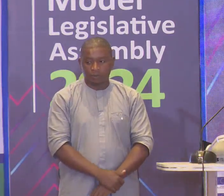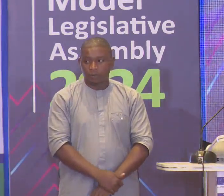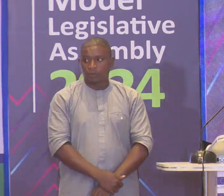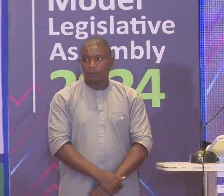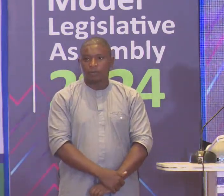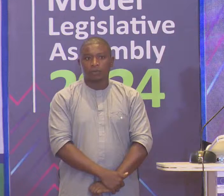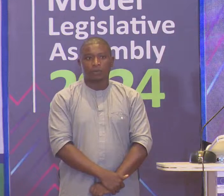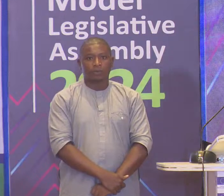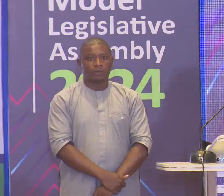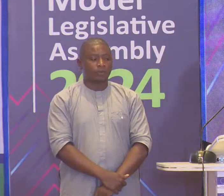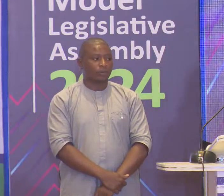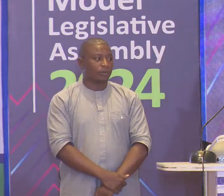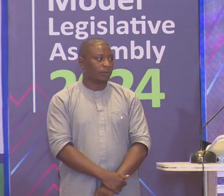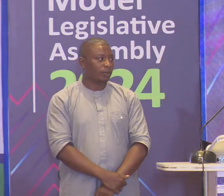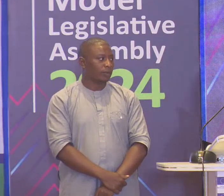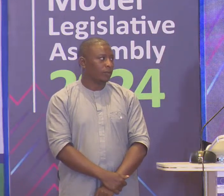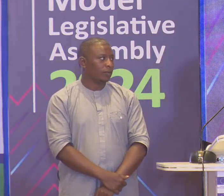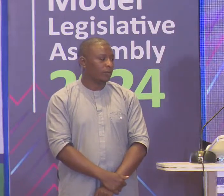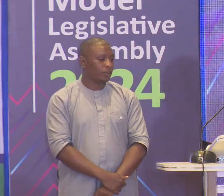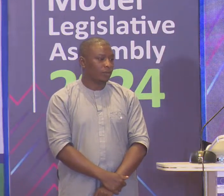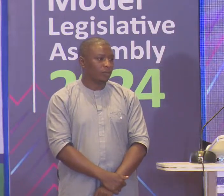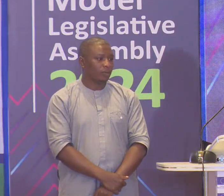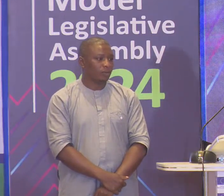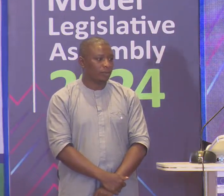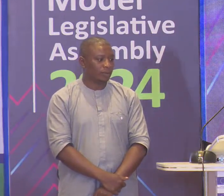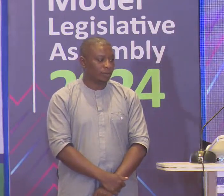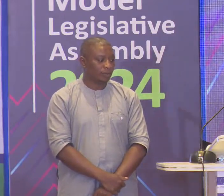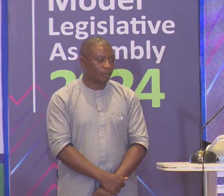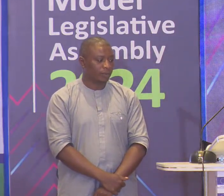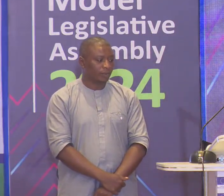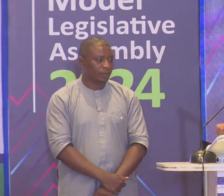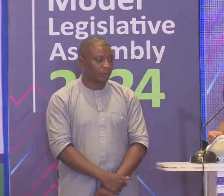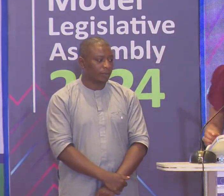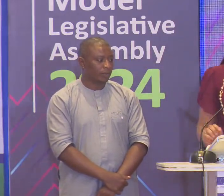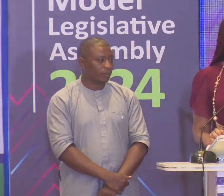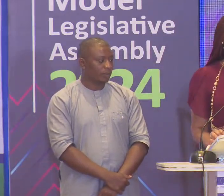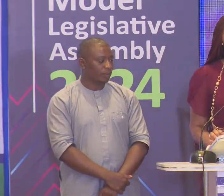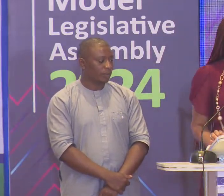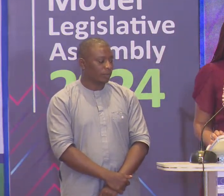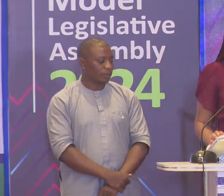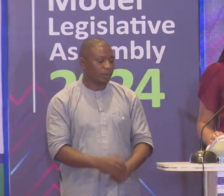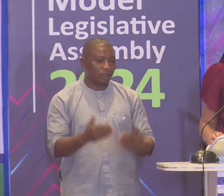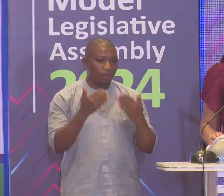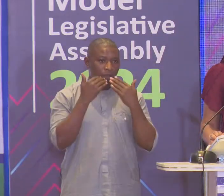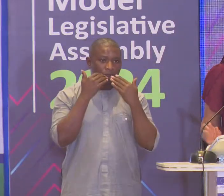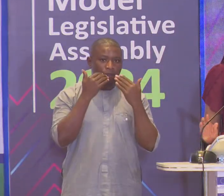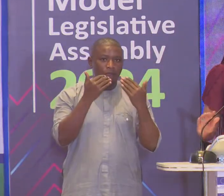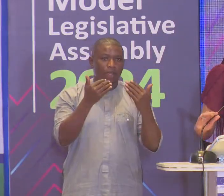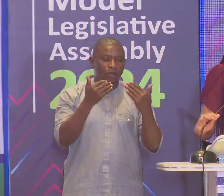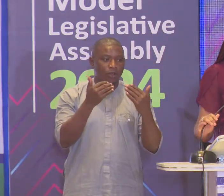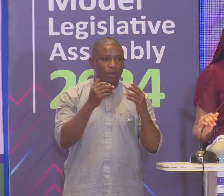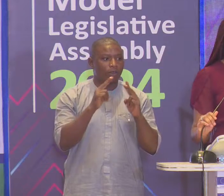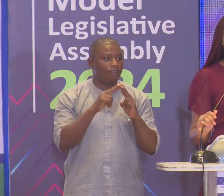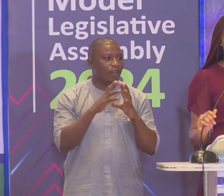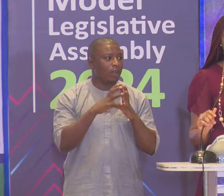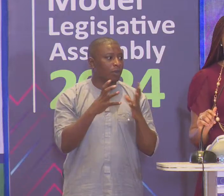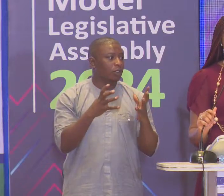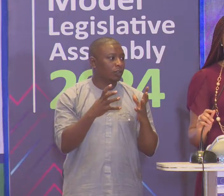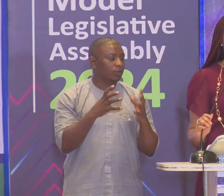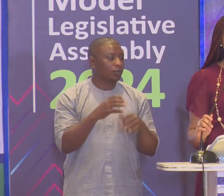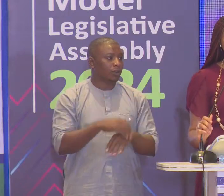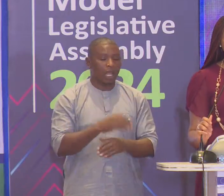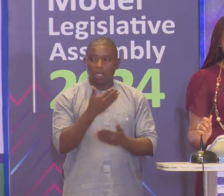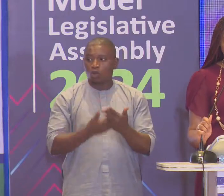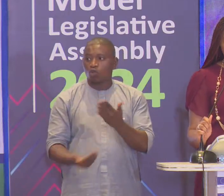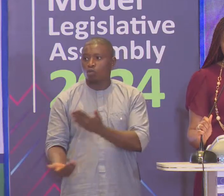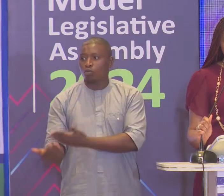Thank you, much, and good